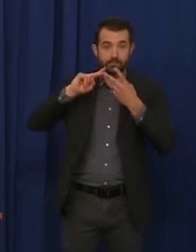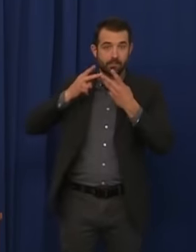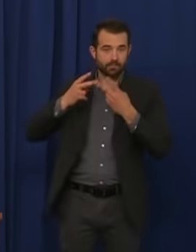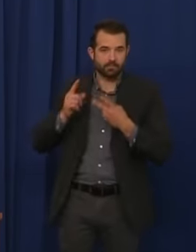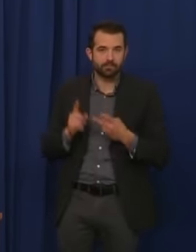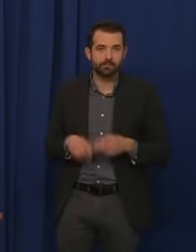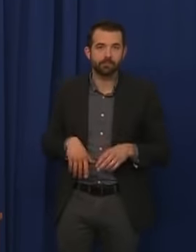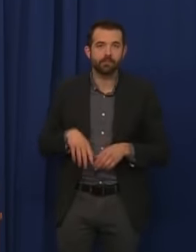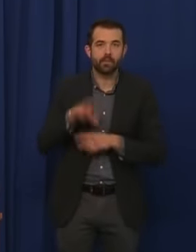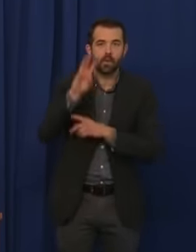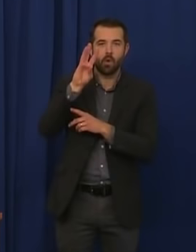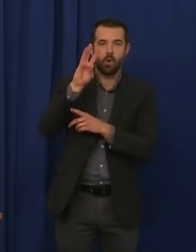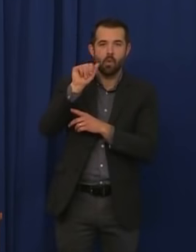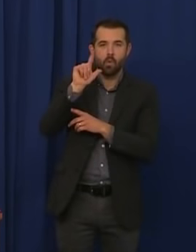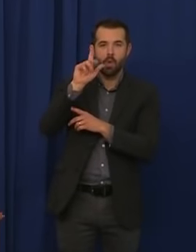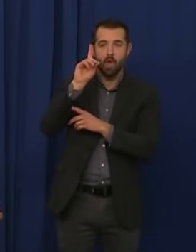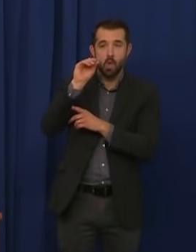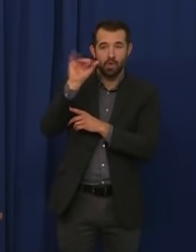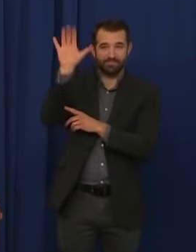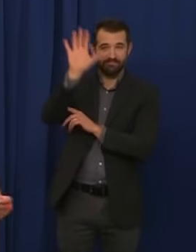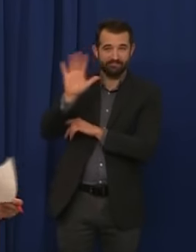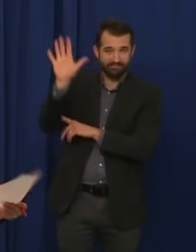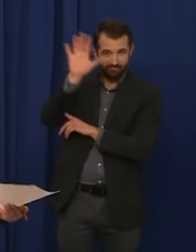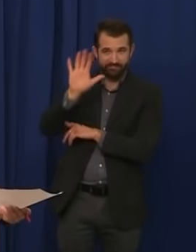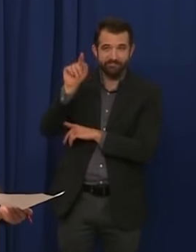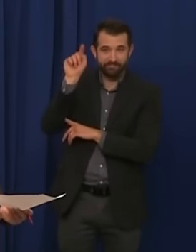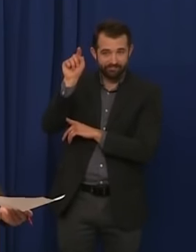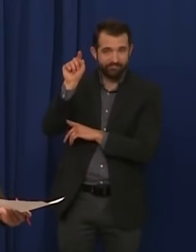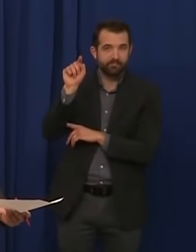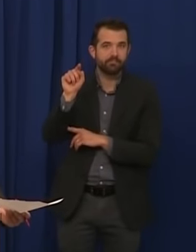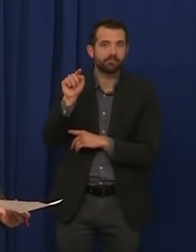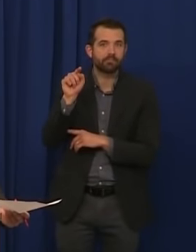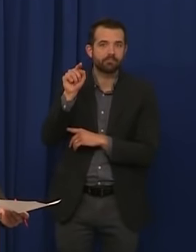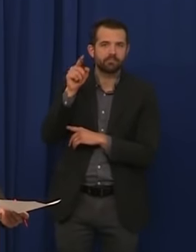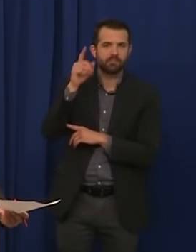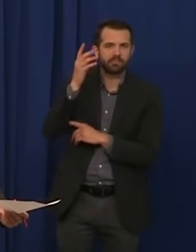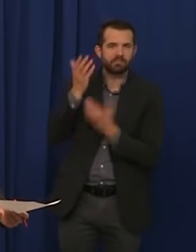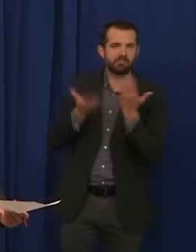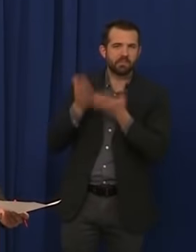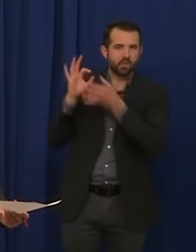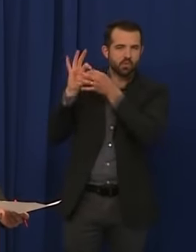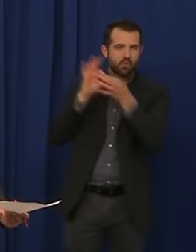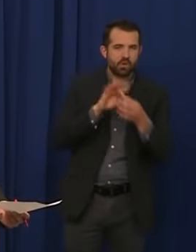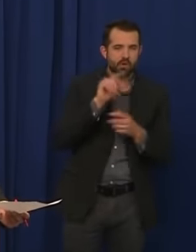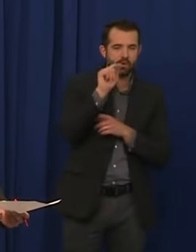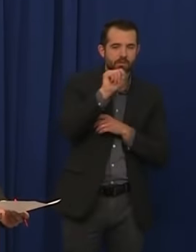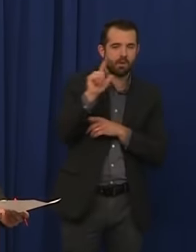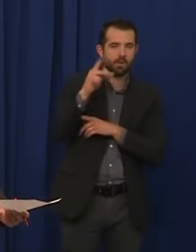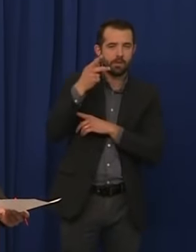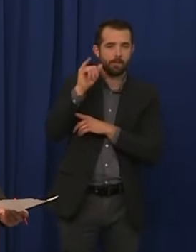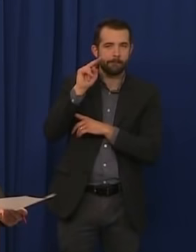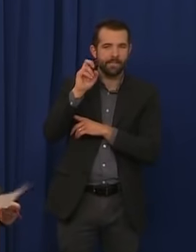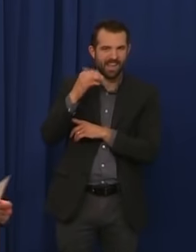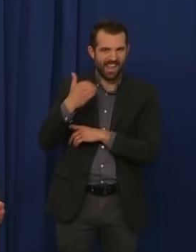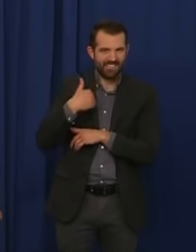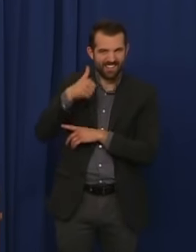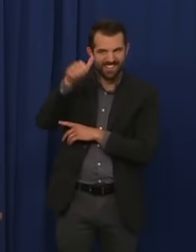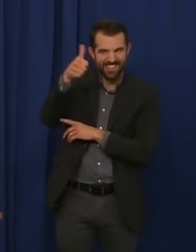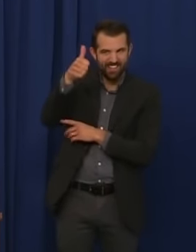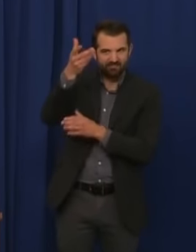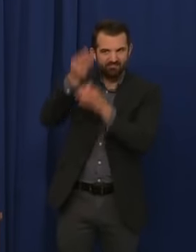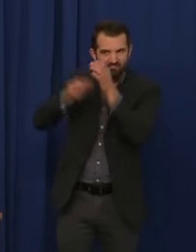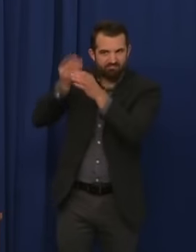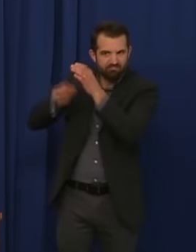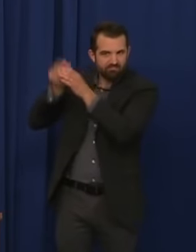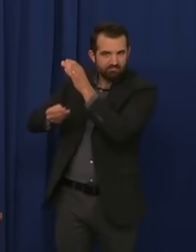largely because of the Tall Pines outbreak, there have been 10 deaths, but only 3 hospitalizations. Are people choosing not to go to the